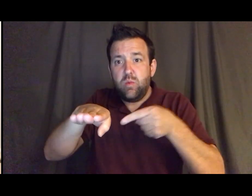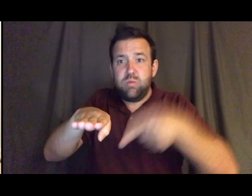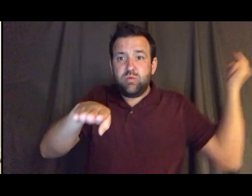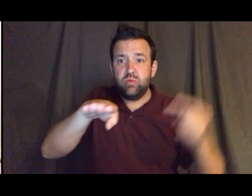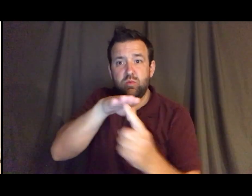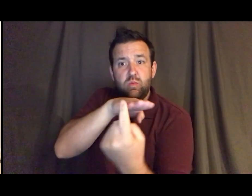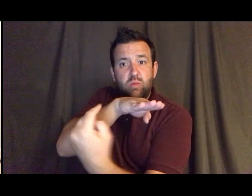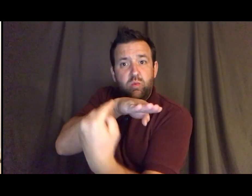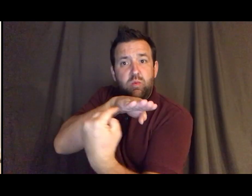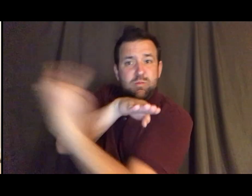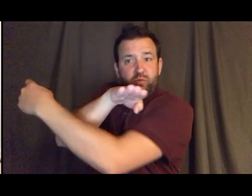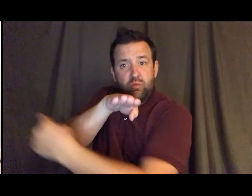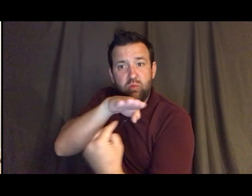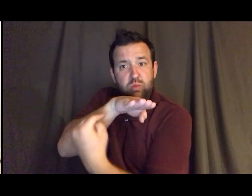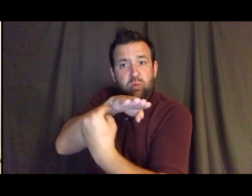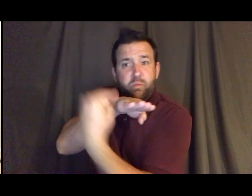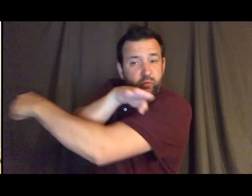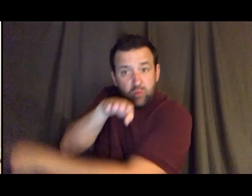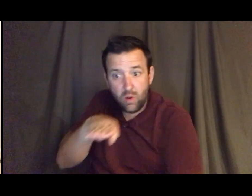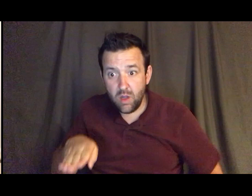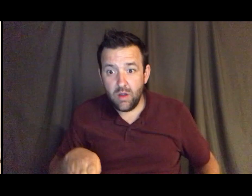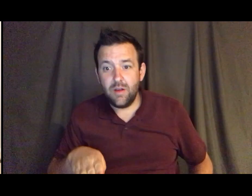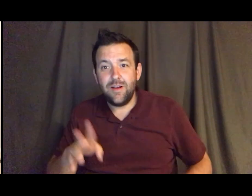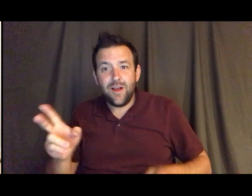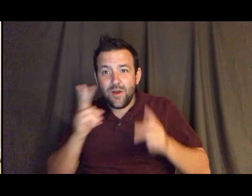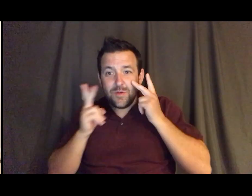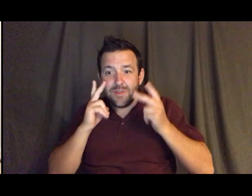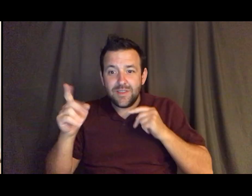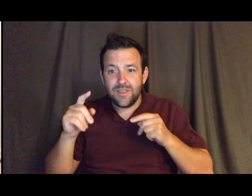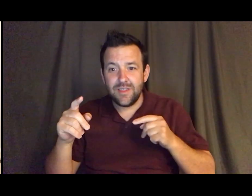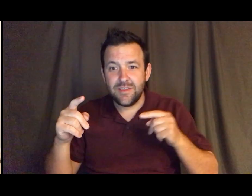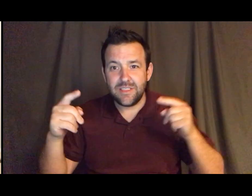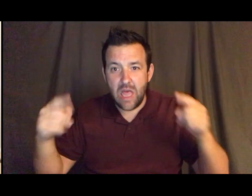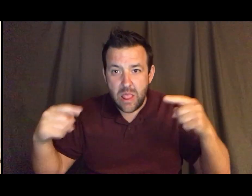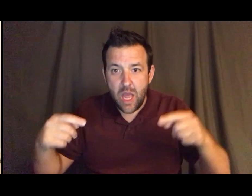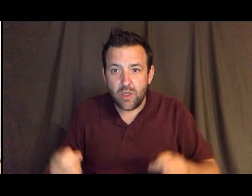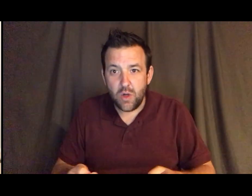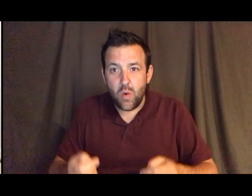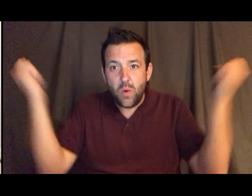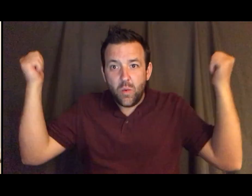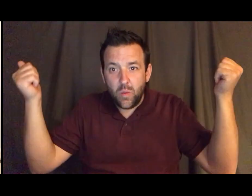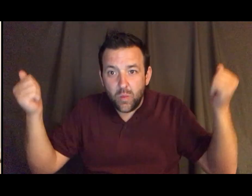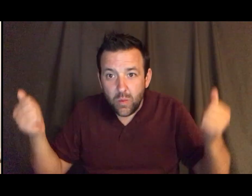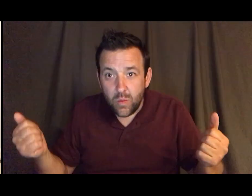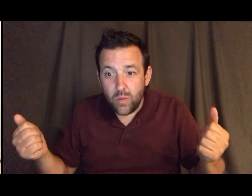There they are, all going down the street without the tires, and the tires just bouncing away. And there's David's